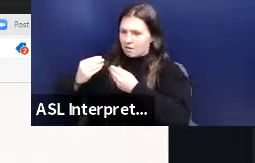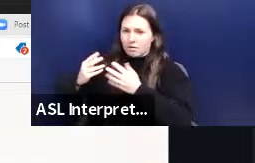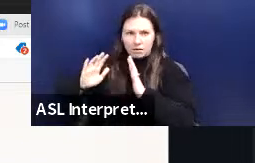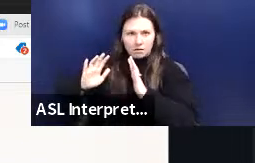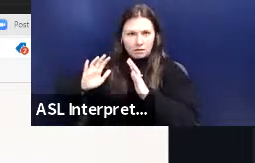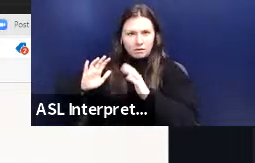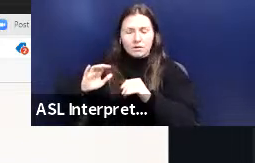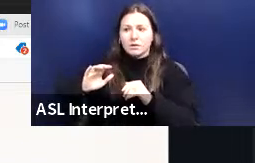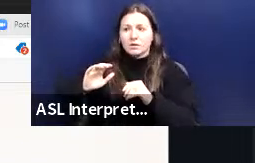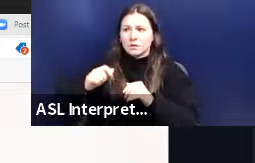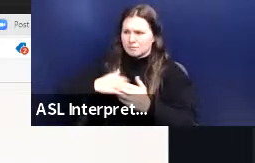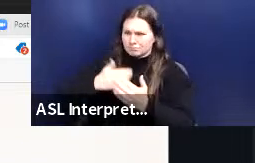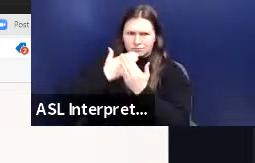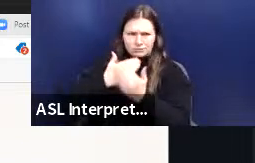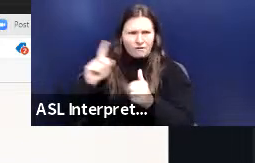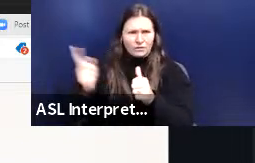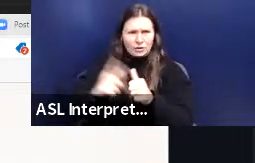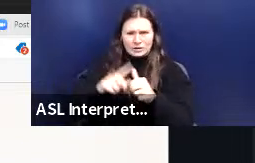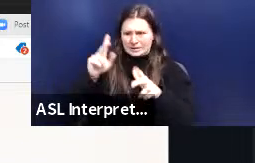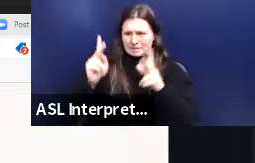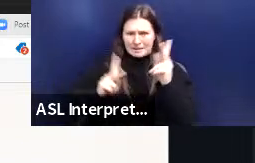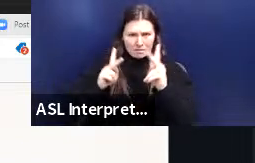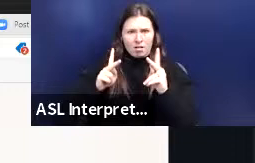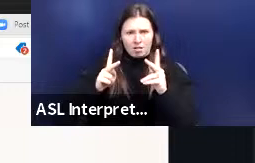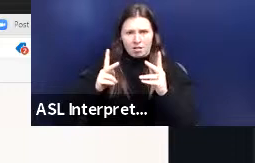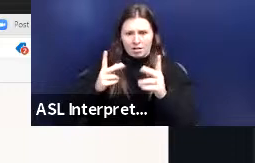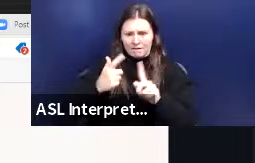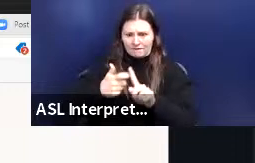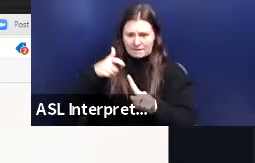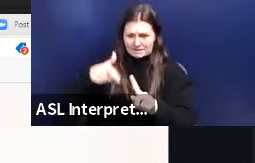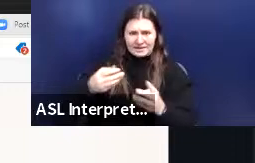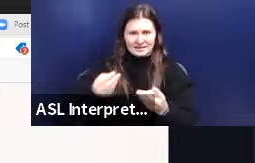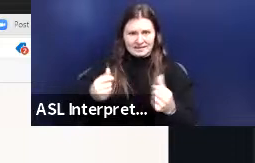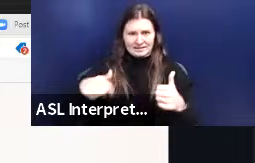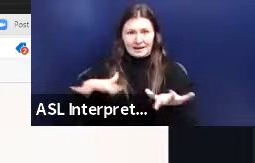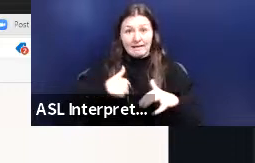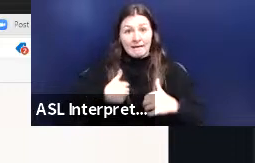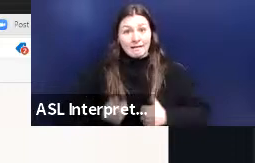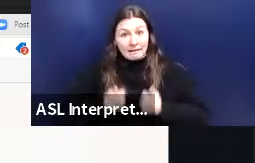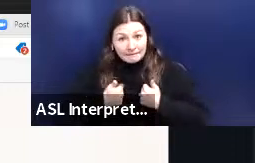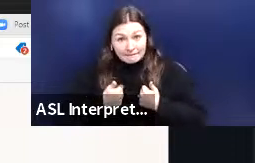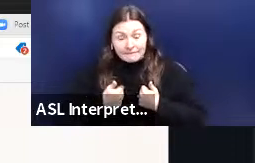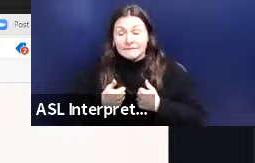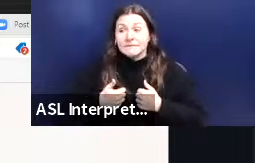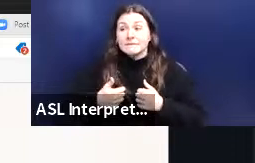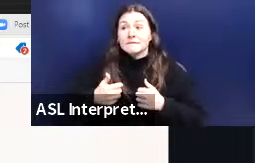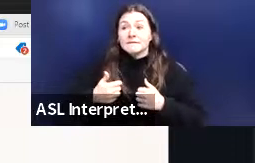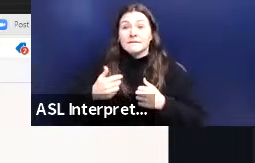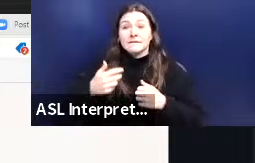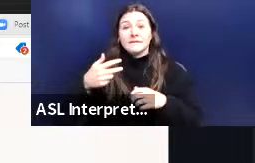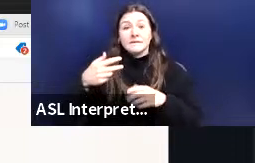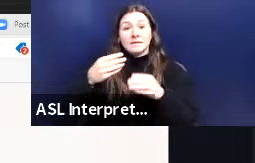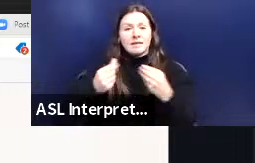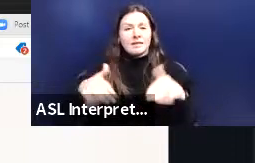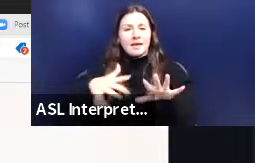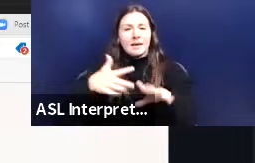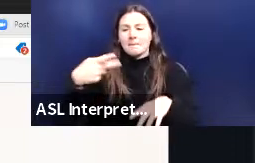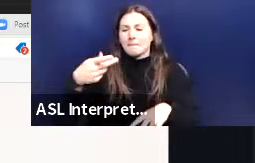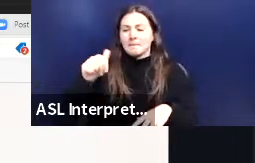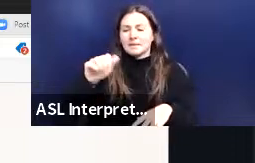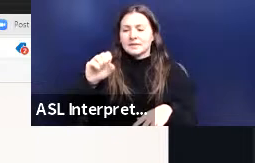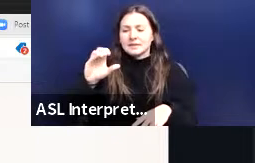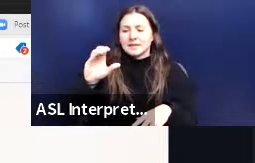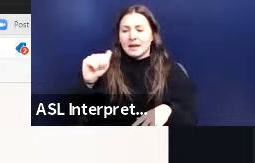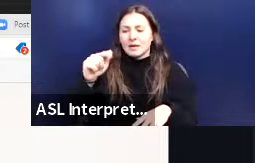to the first peoples of this land. I am currently based and originally from the land of the Piscataway, Nanticoke,